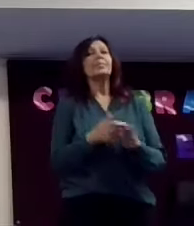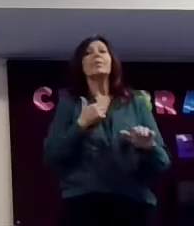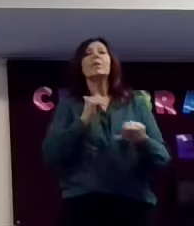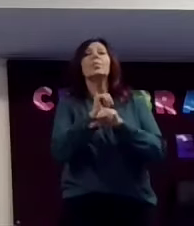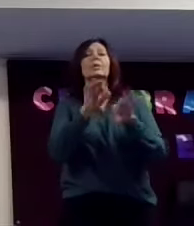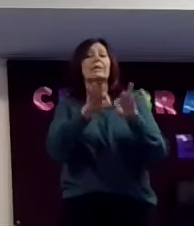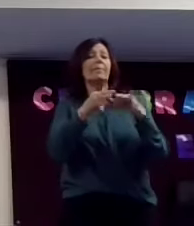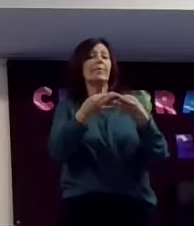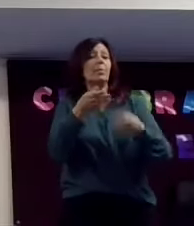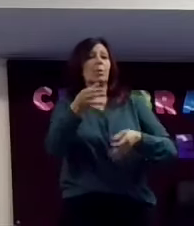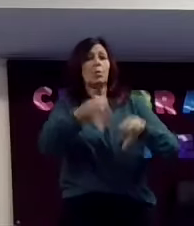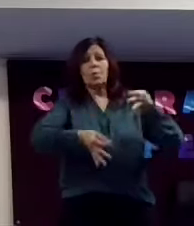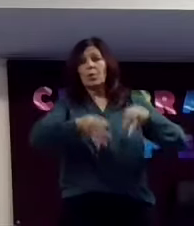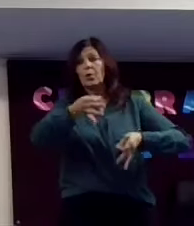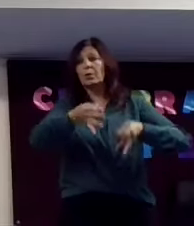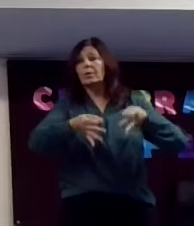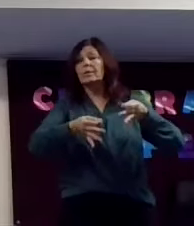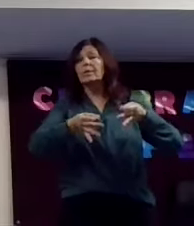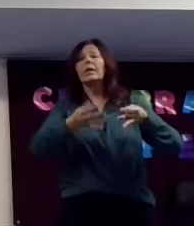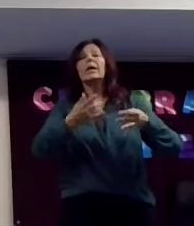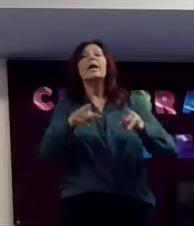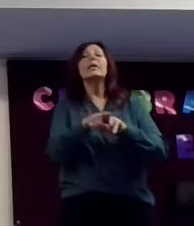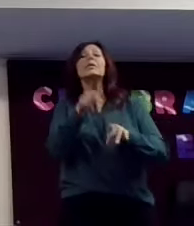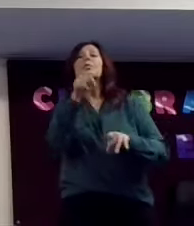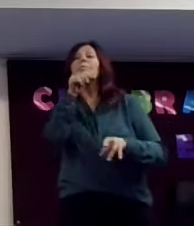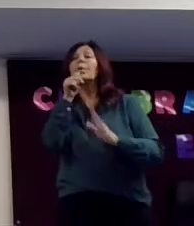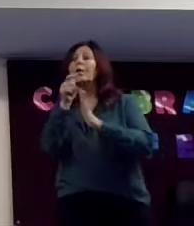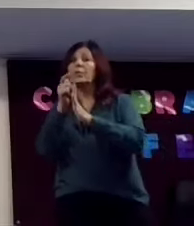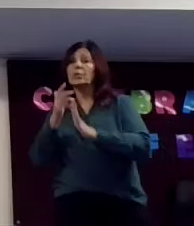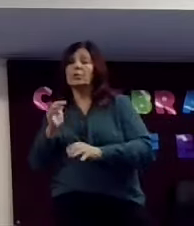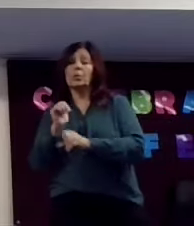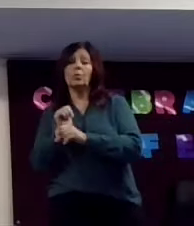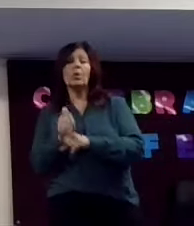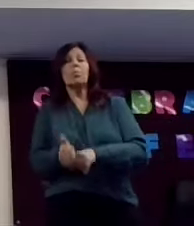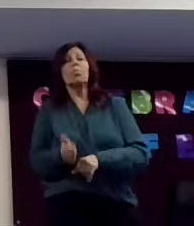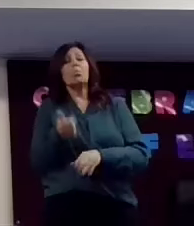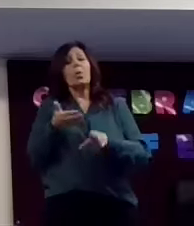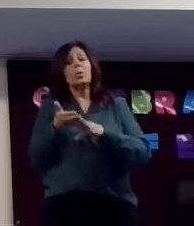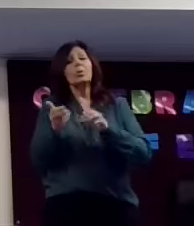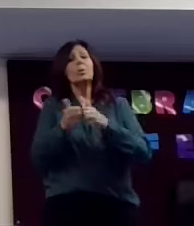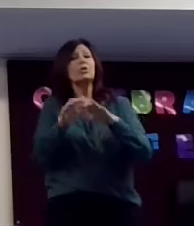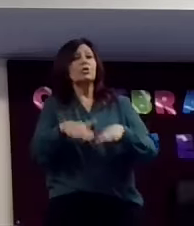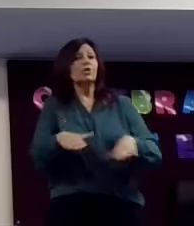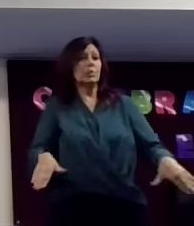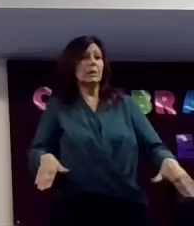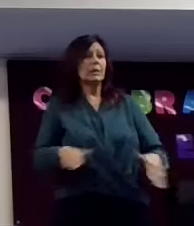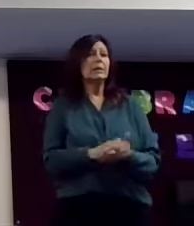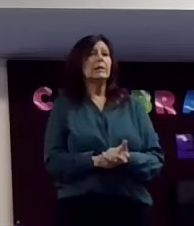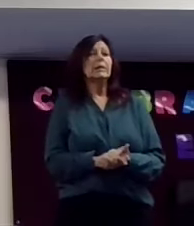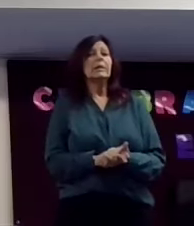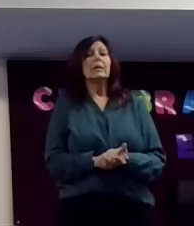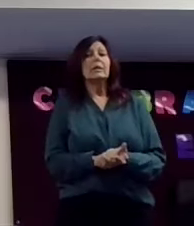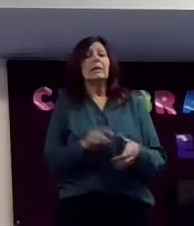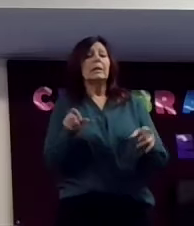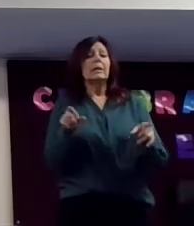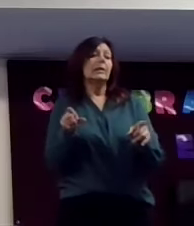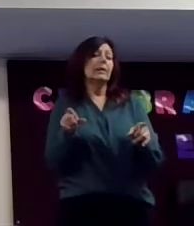worked in family court. As a private attorney, I worked primarily with children. As